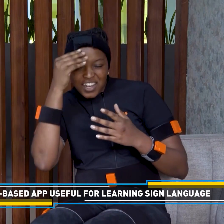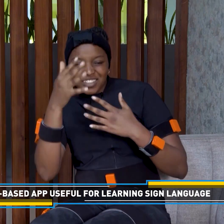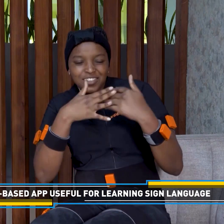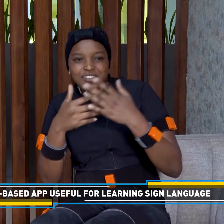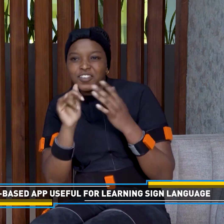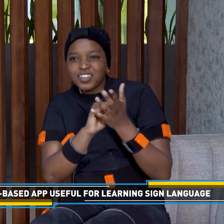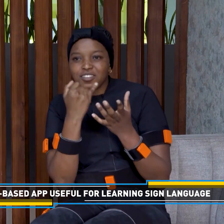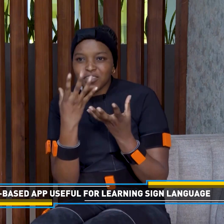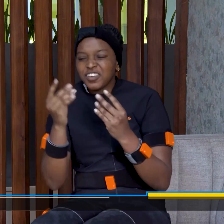is expensive.